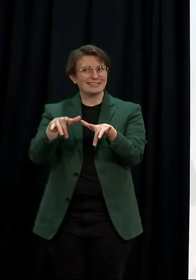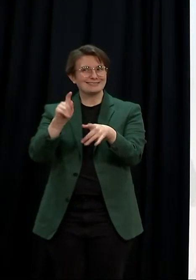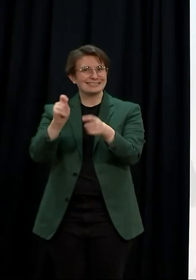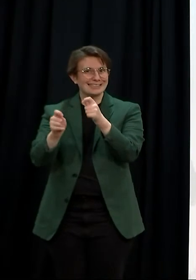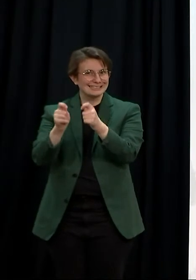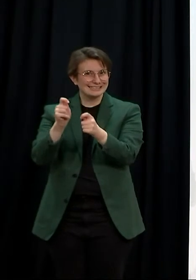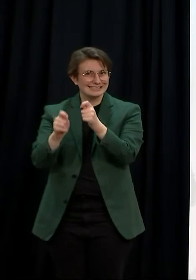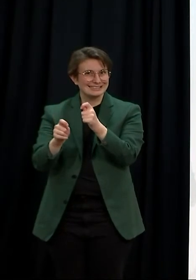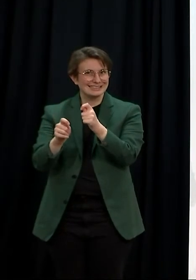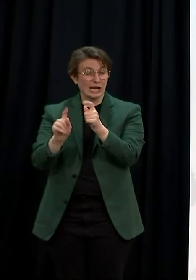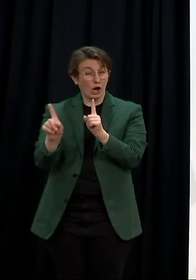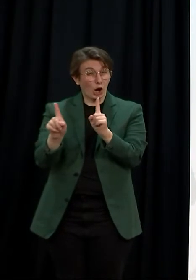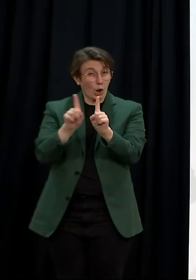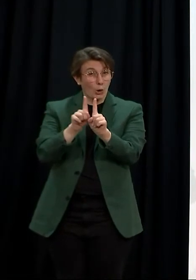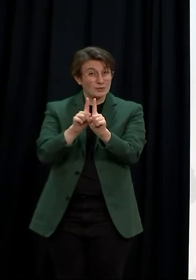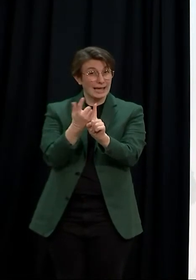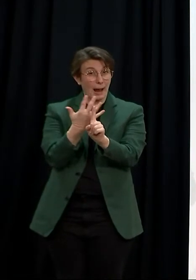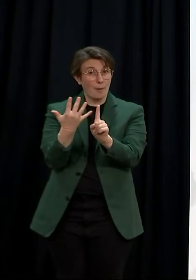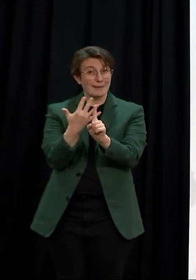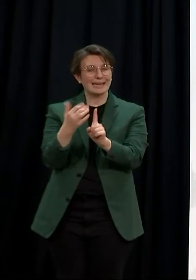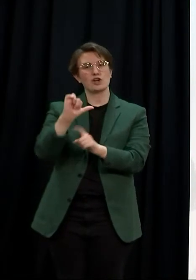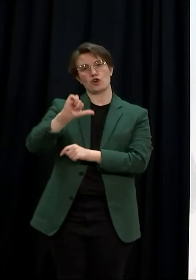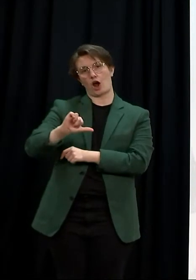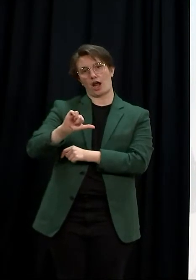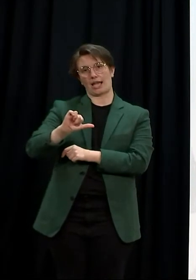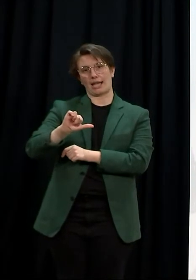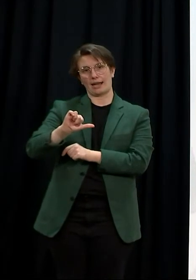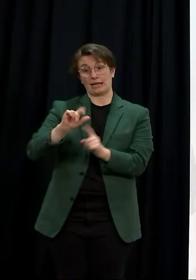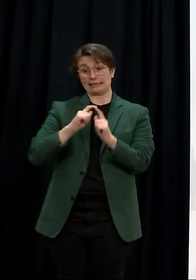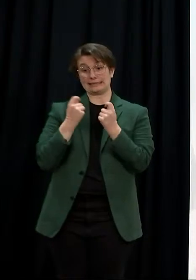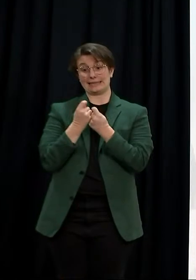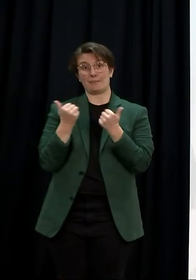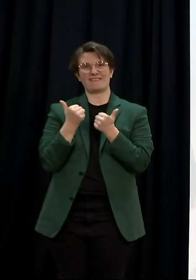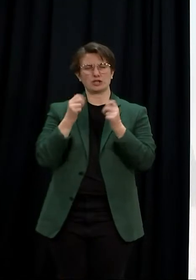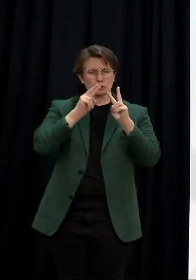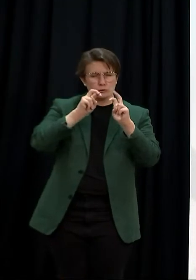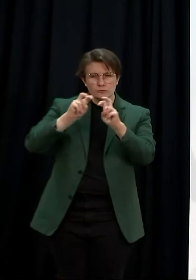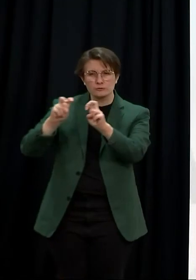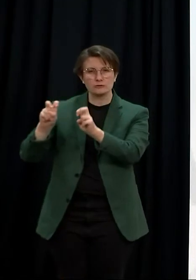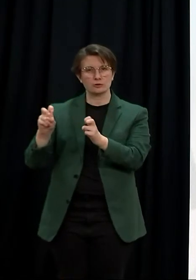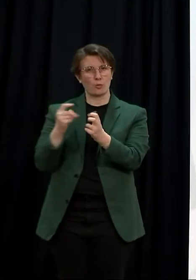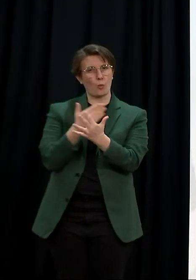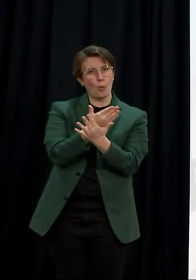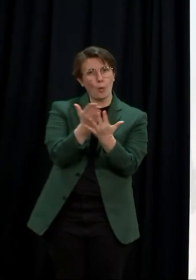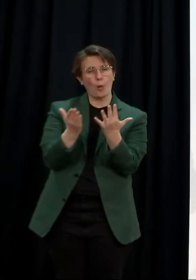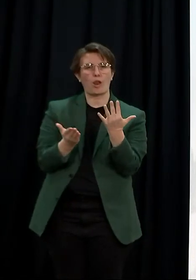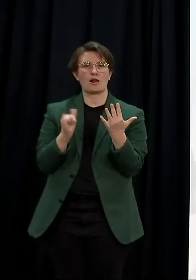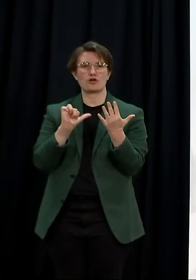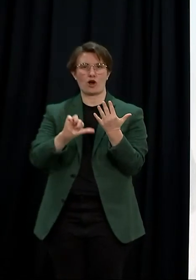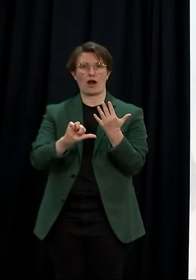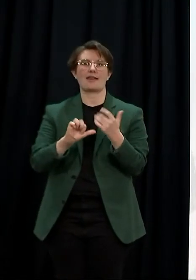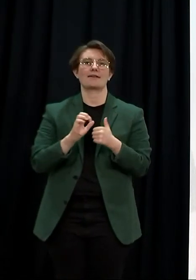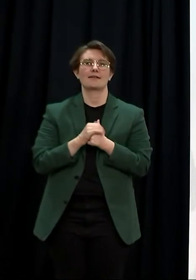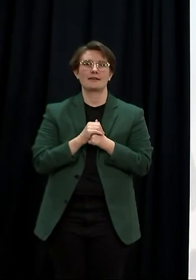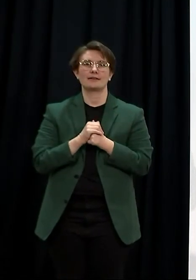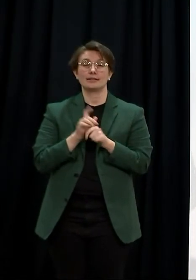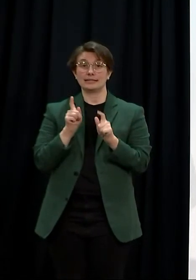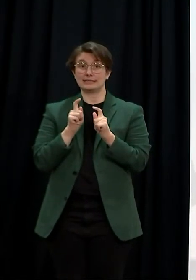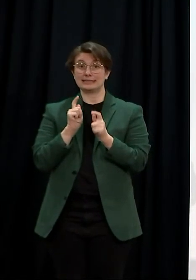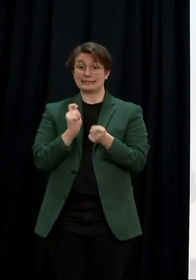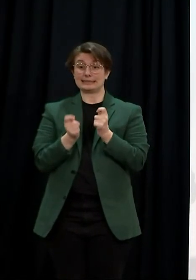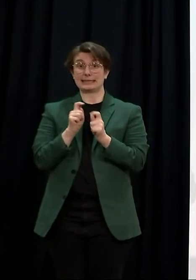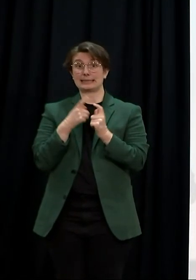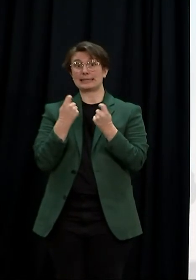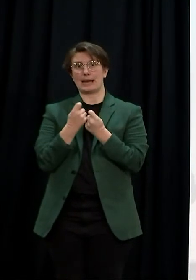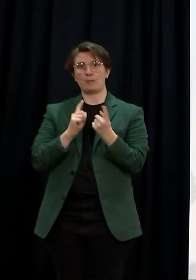there were 9 this morning, and the team went and had a look at each one of those. And they had either a testing team had gone out yesterday, or was going today,